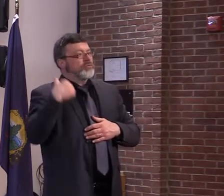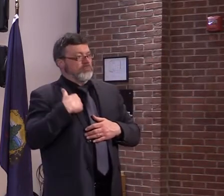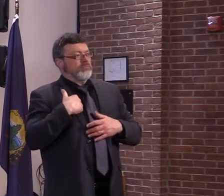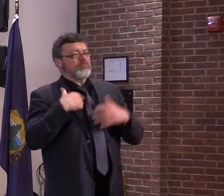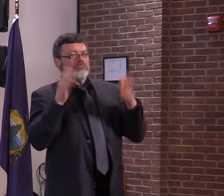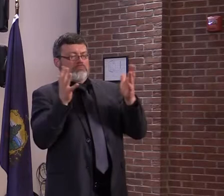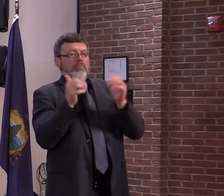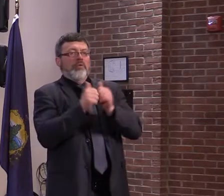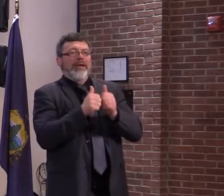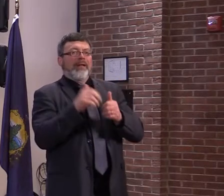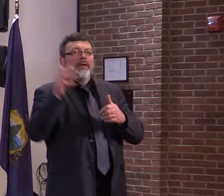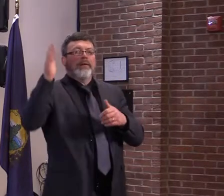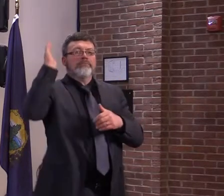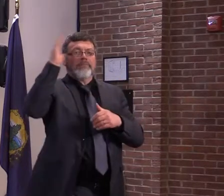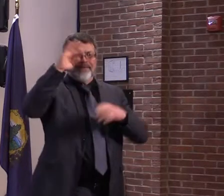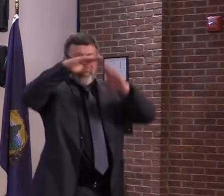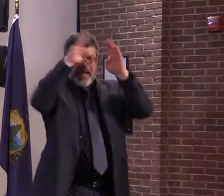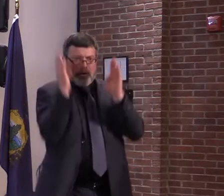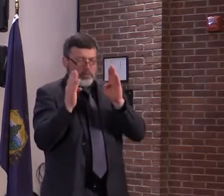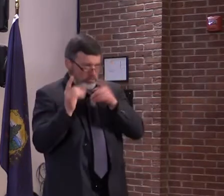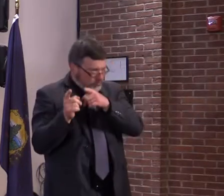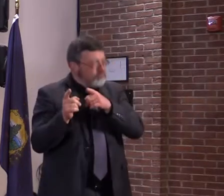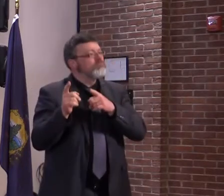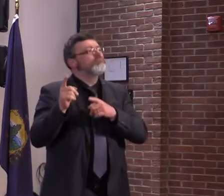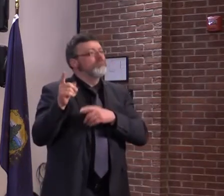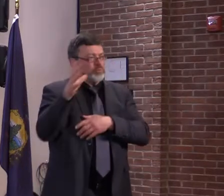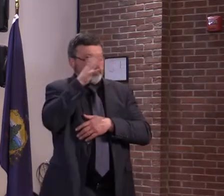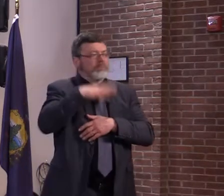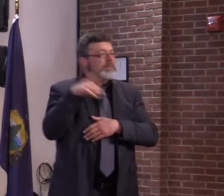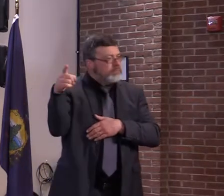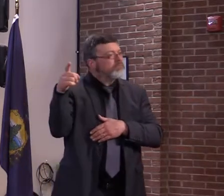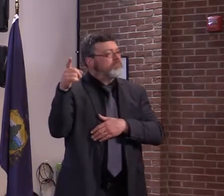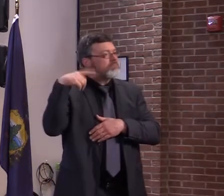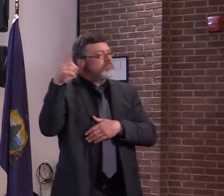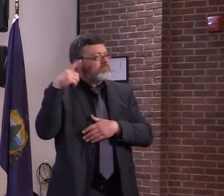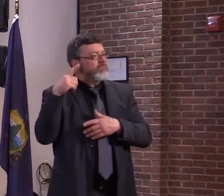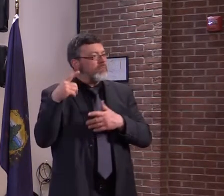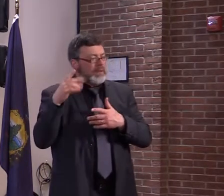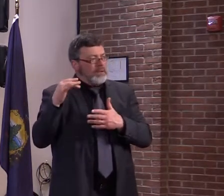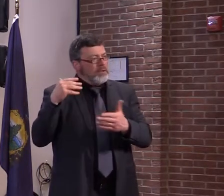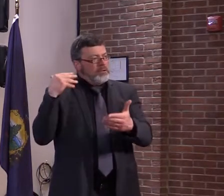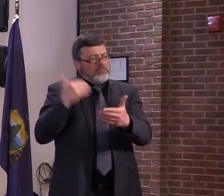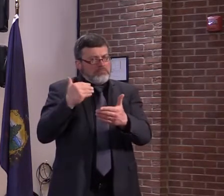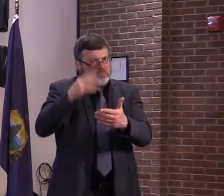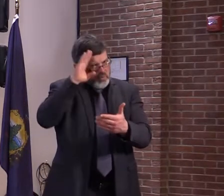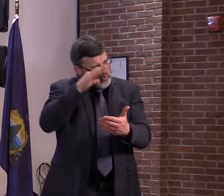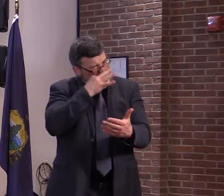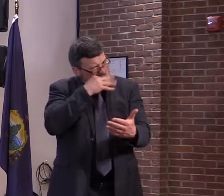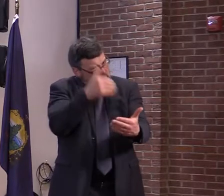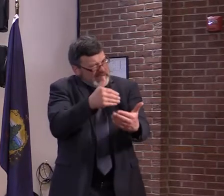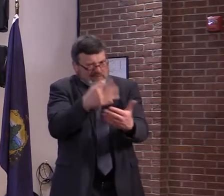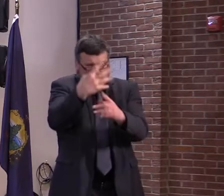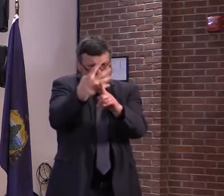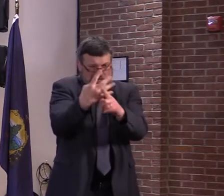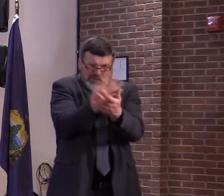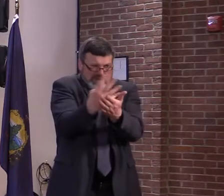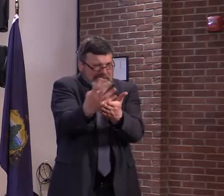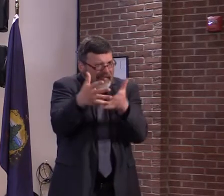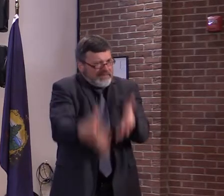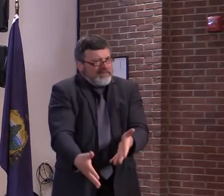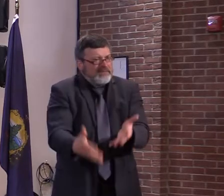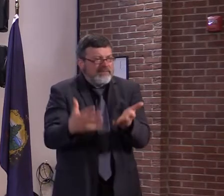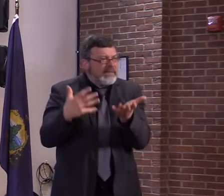We've agreed that we should do that through the end of the session. So we're in communication there. Some of my team have